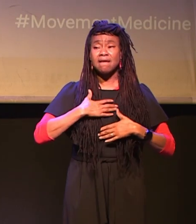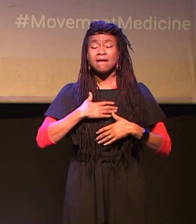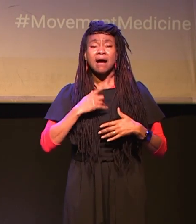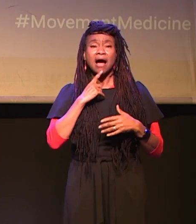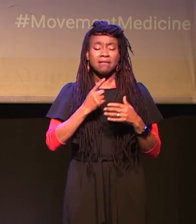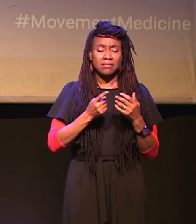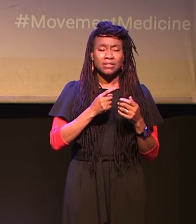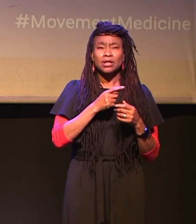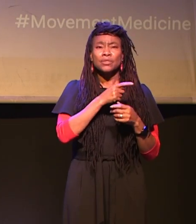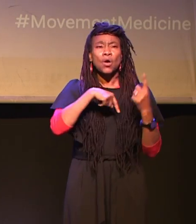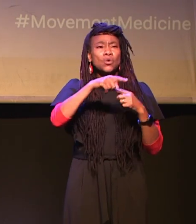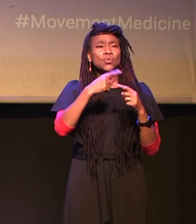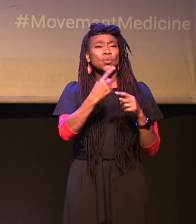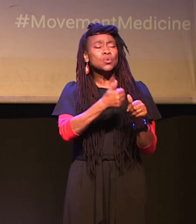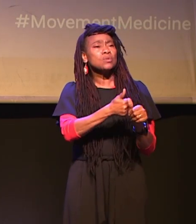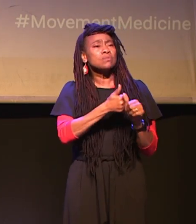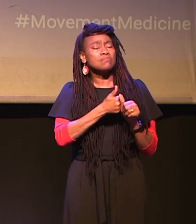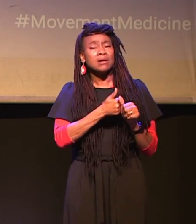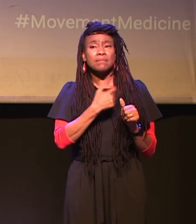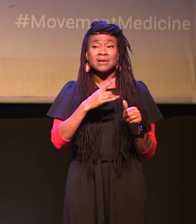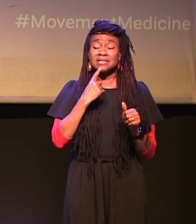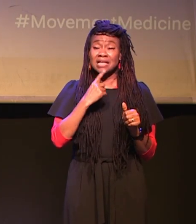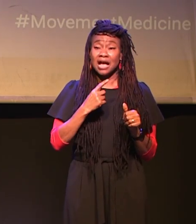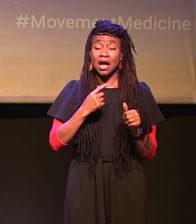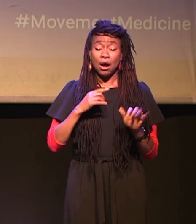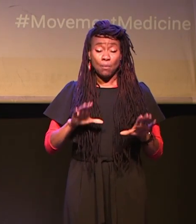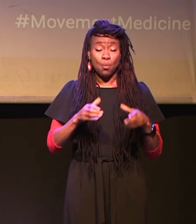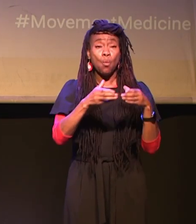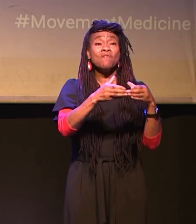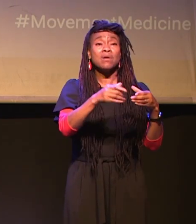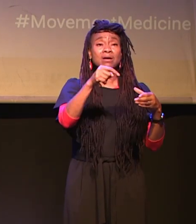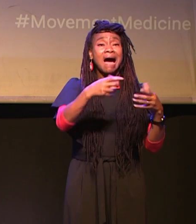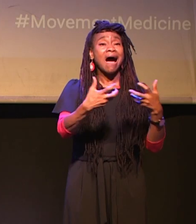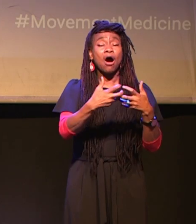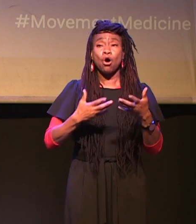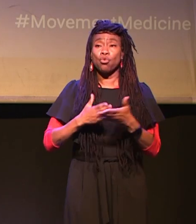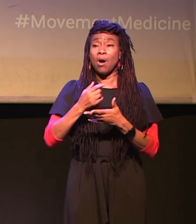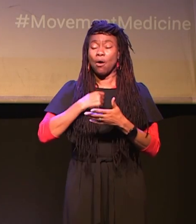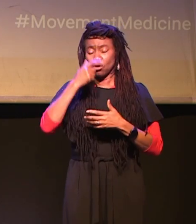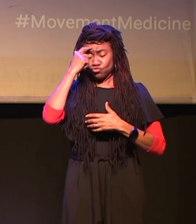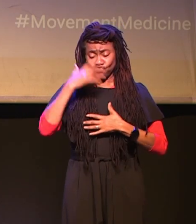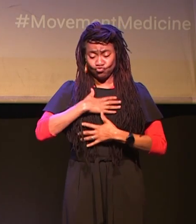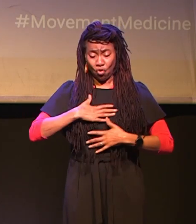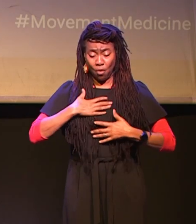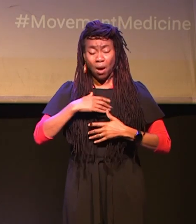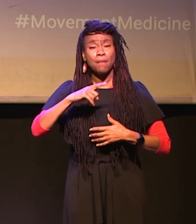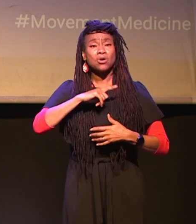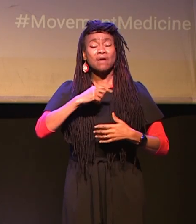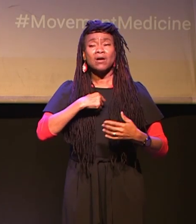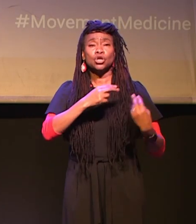our peers, says like we come to movement in our trauma as a result of duty, but not as a result of